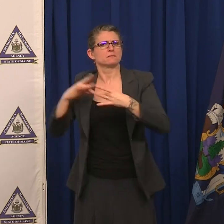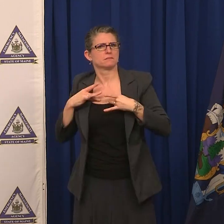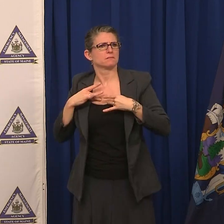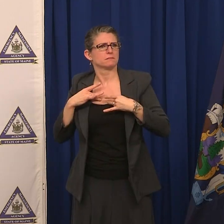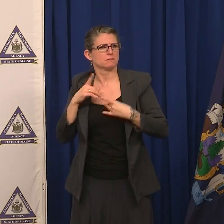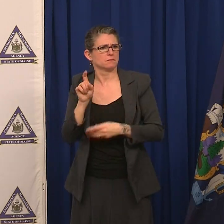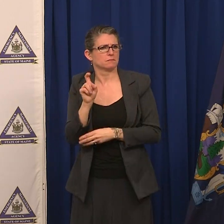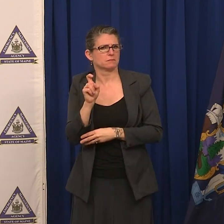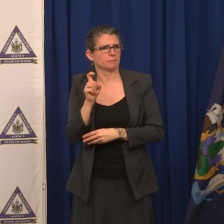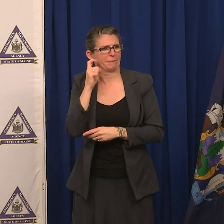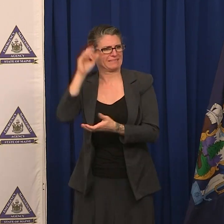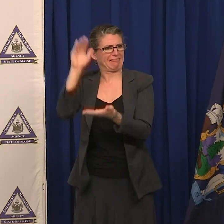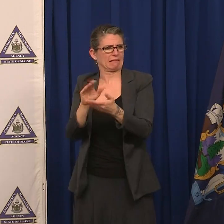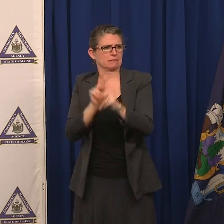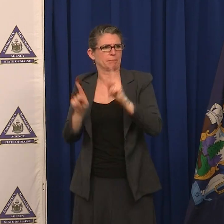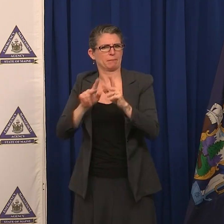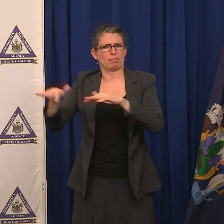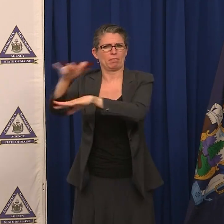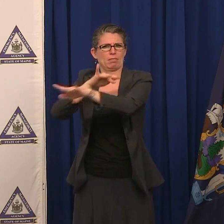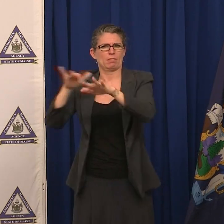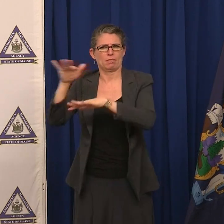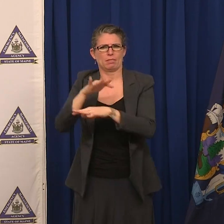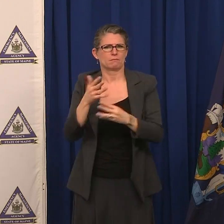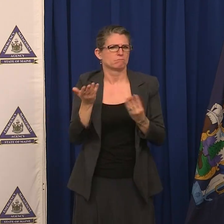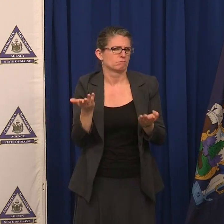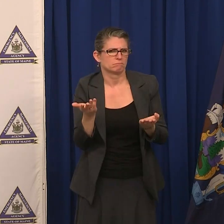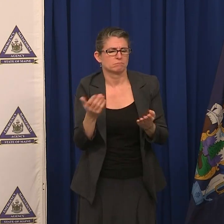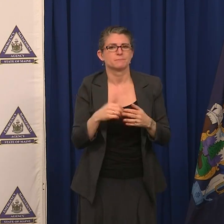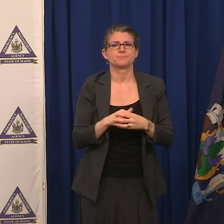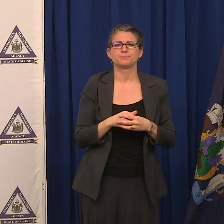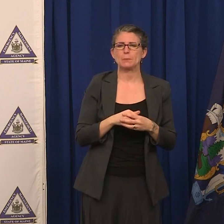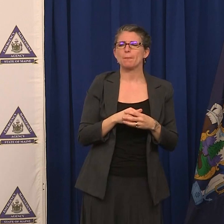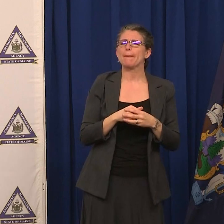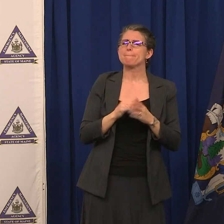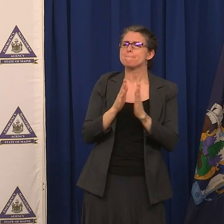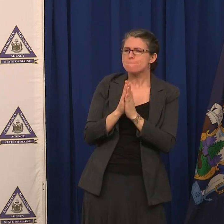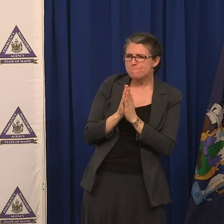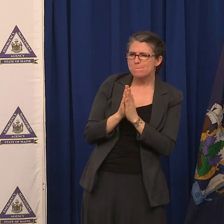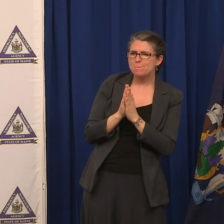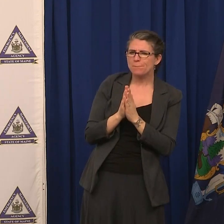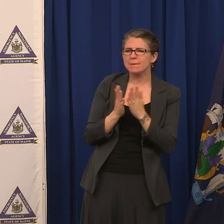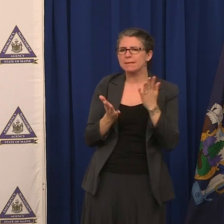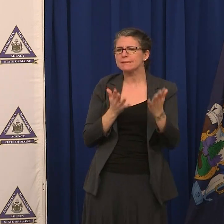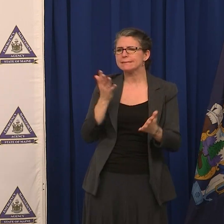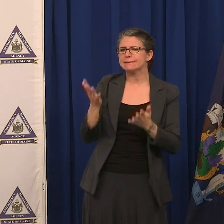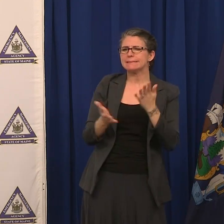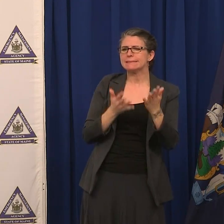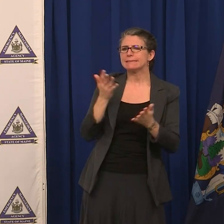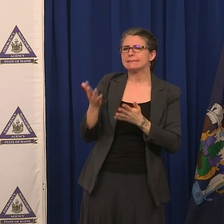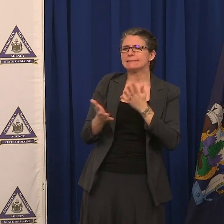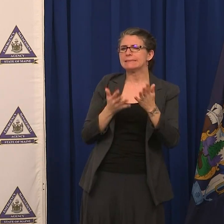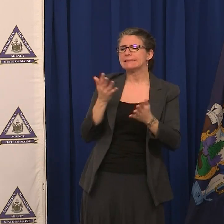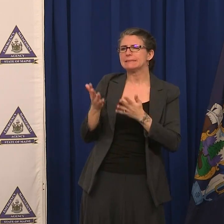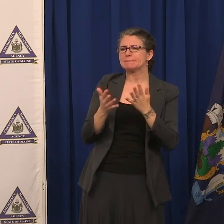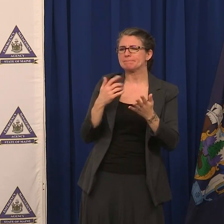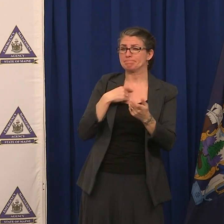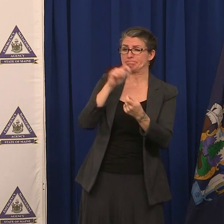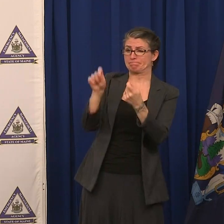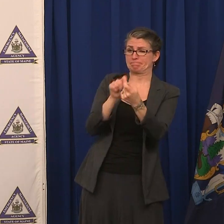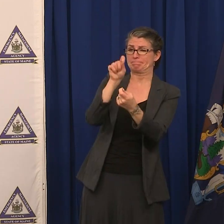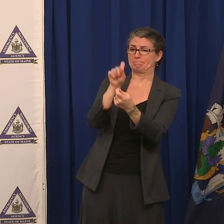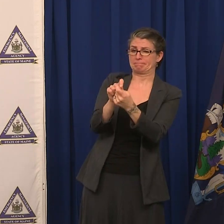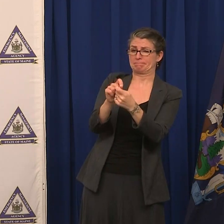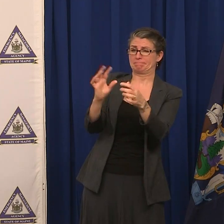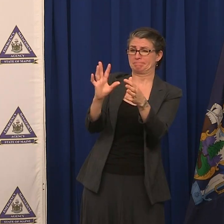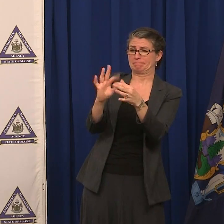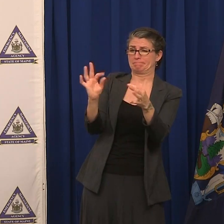be, in fact, a slightly higher risk. I don't know that. I haven't seen the numbers myself, but by implication,